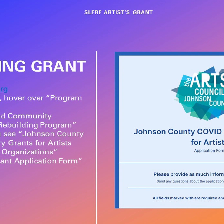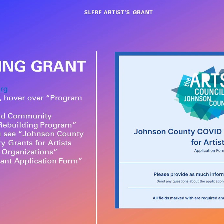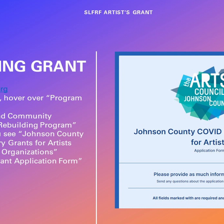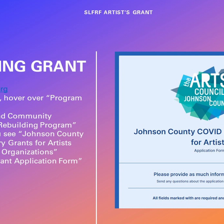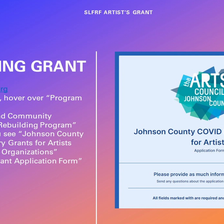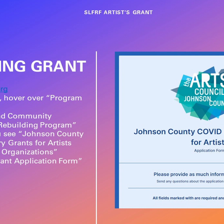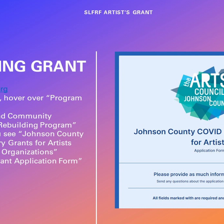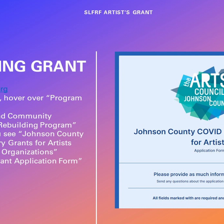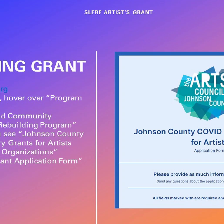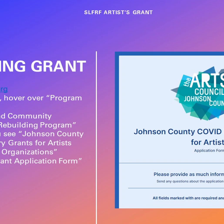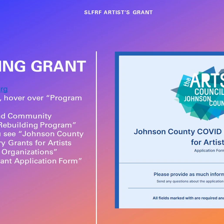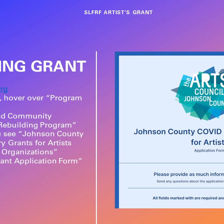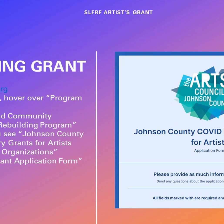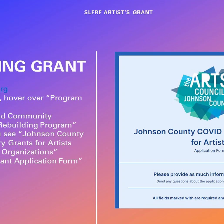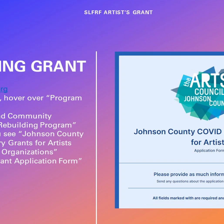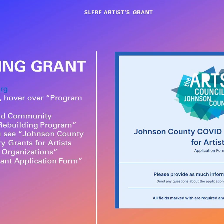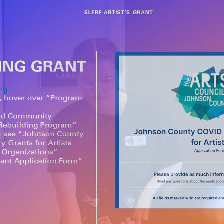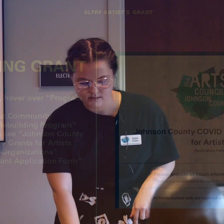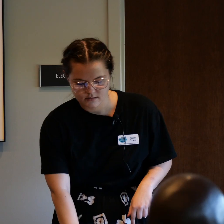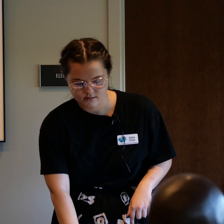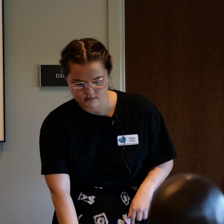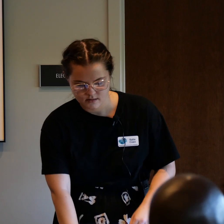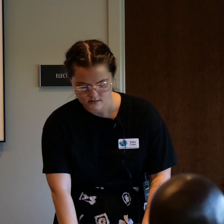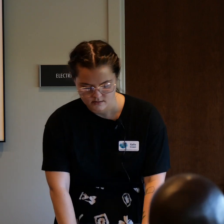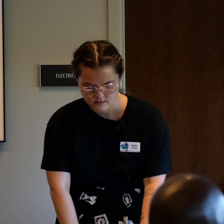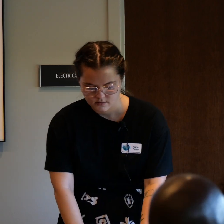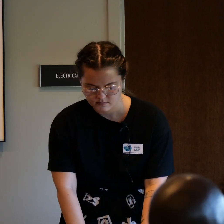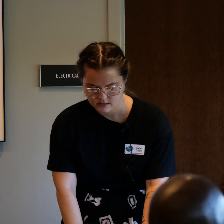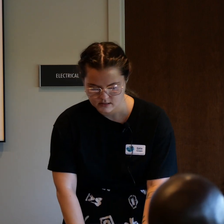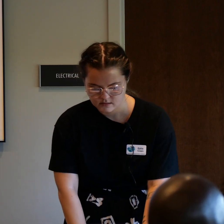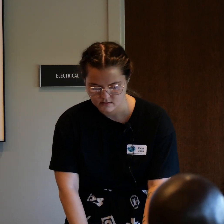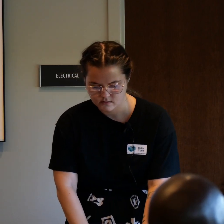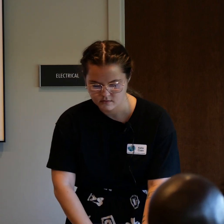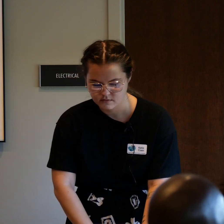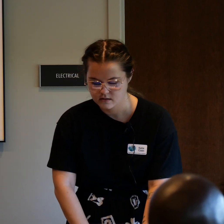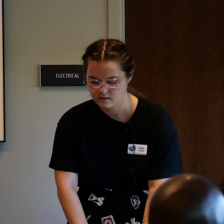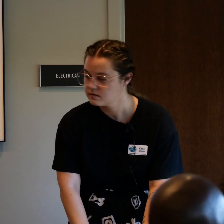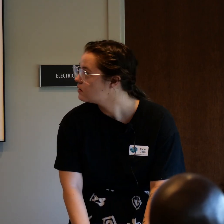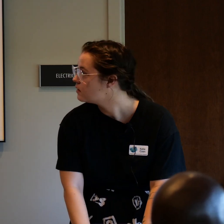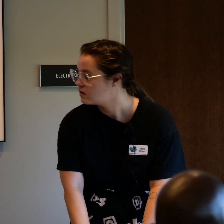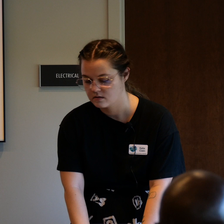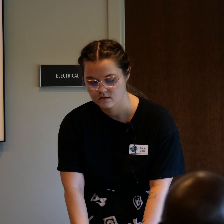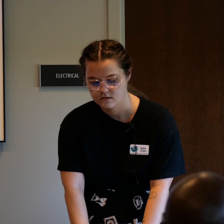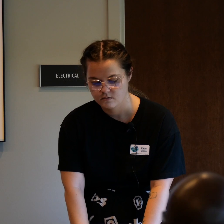Artist Application, real big, so you can't miss it. Let me see if this will work.